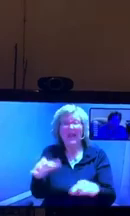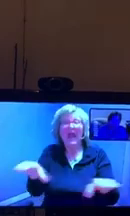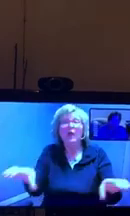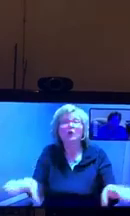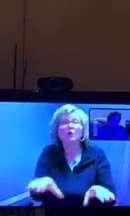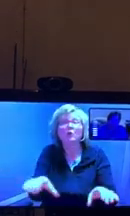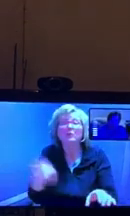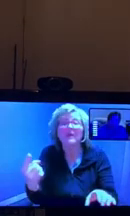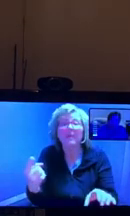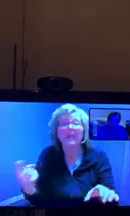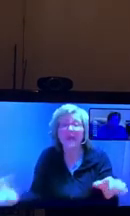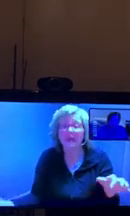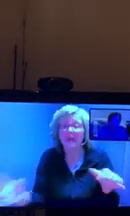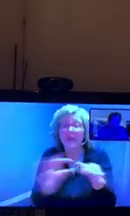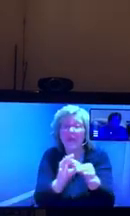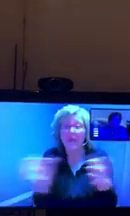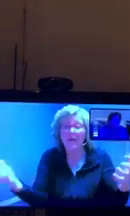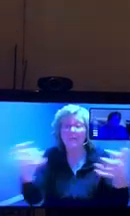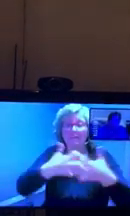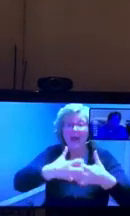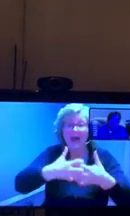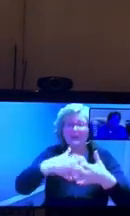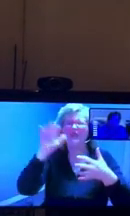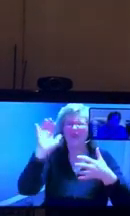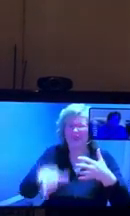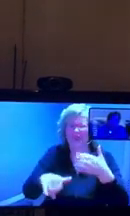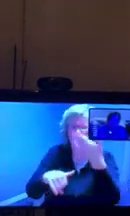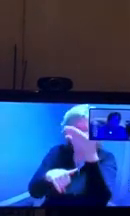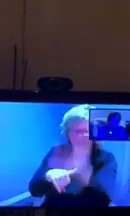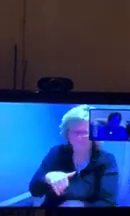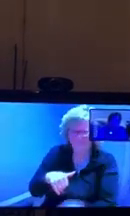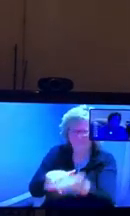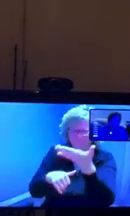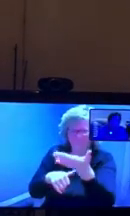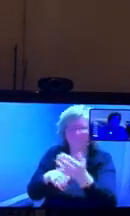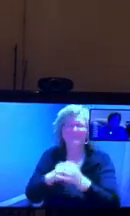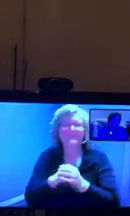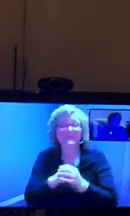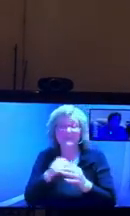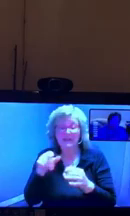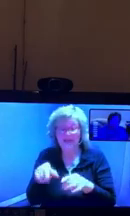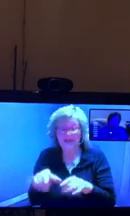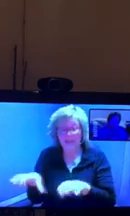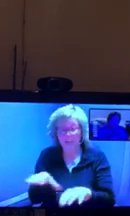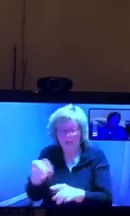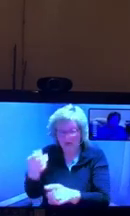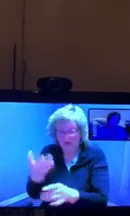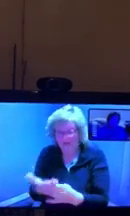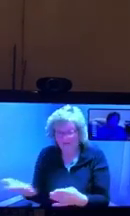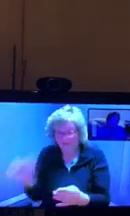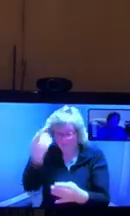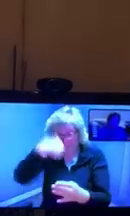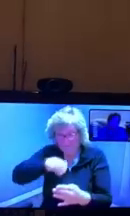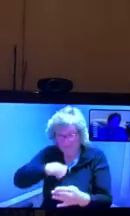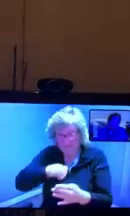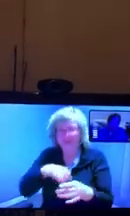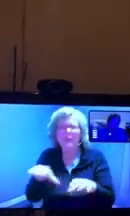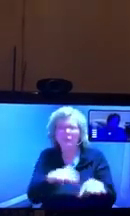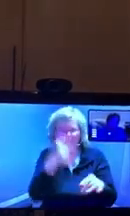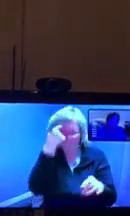together. That's Ash Saeed. And this is what I've learned and Ash has done for me, and he'll do for you. He has taken the ceiling off of